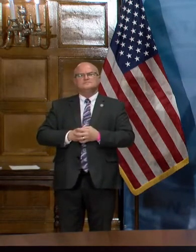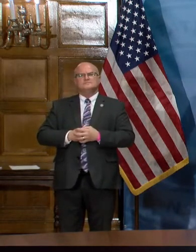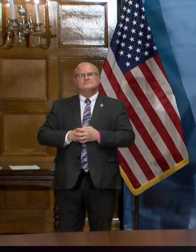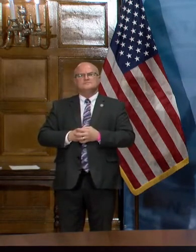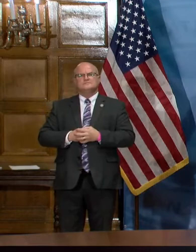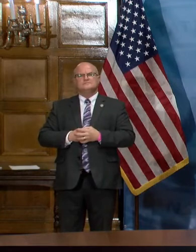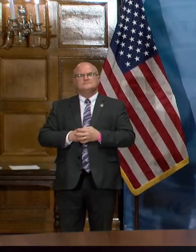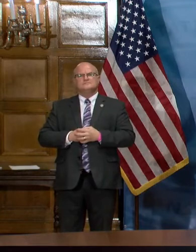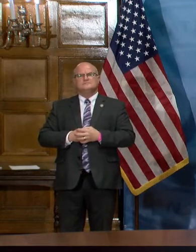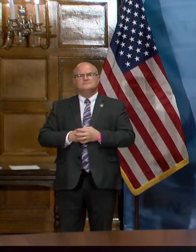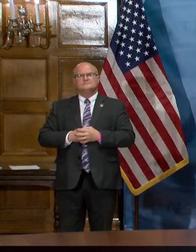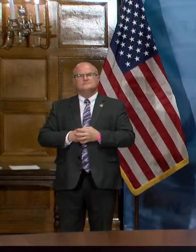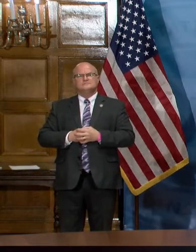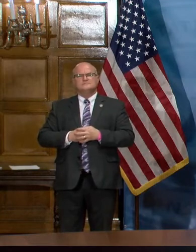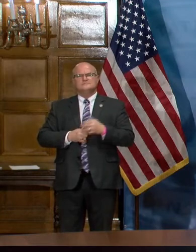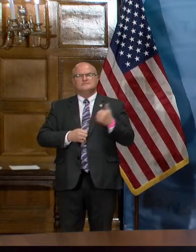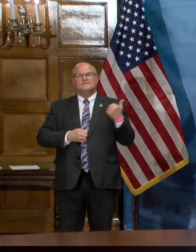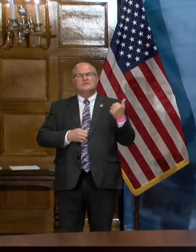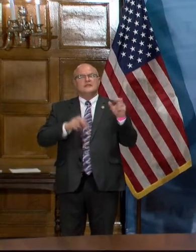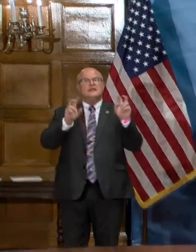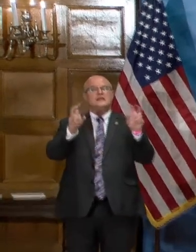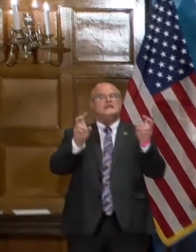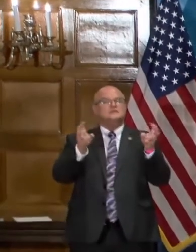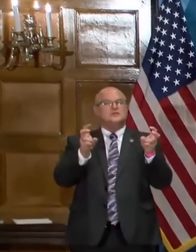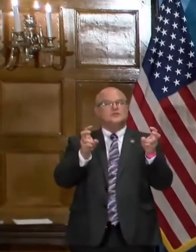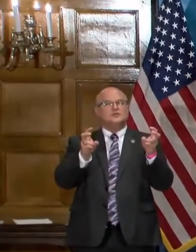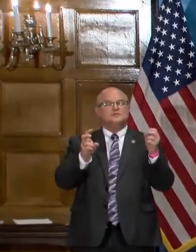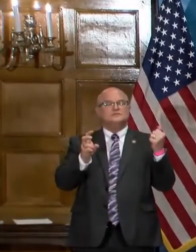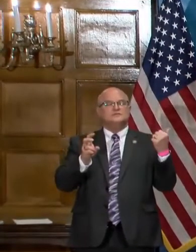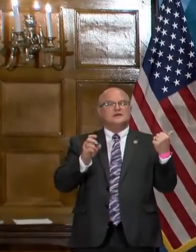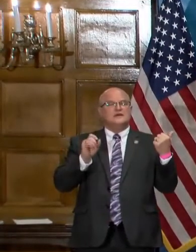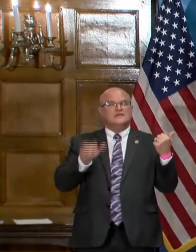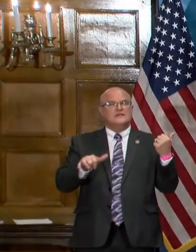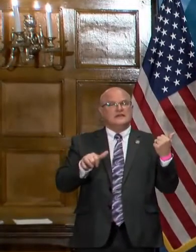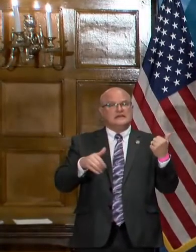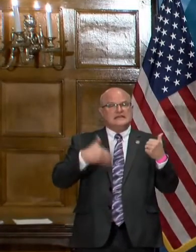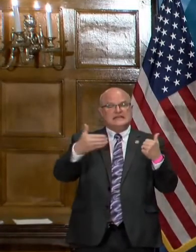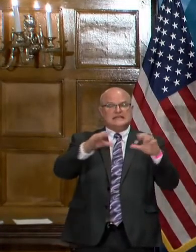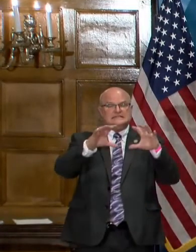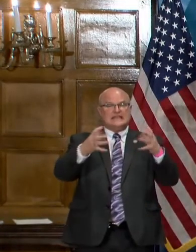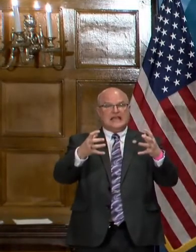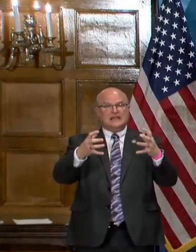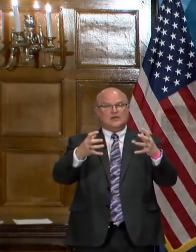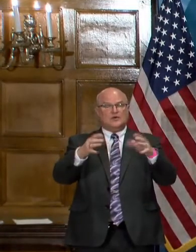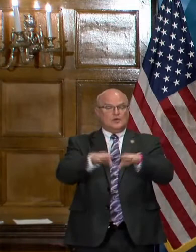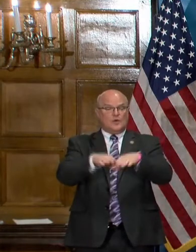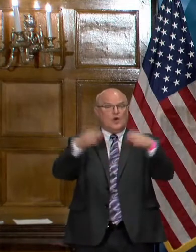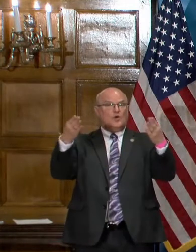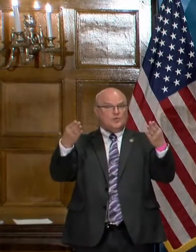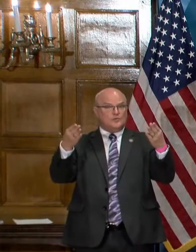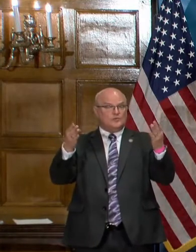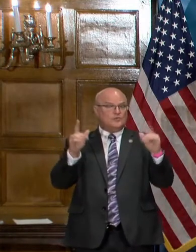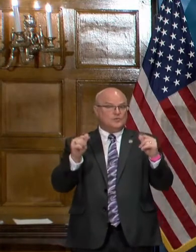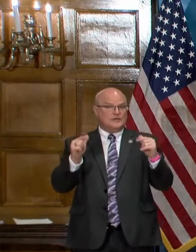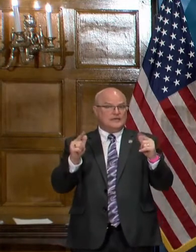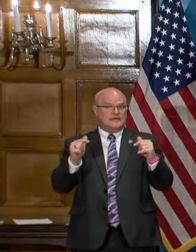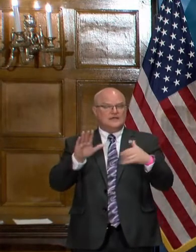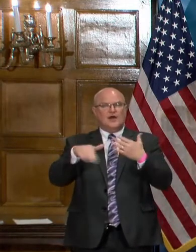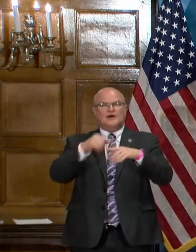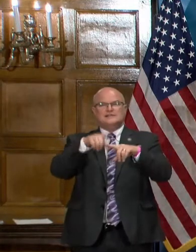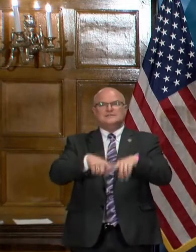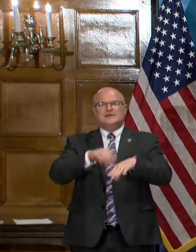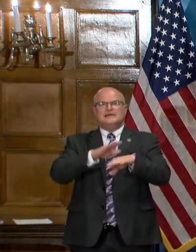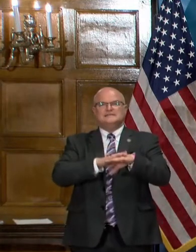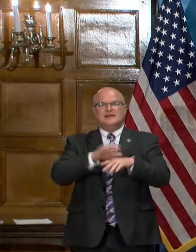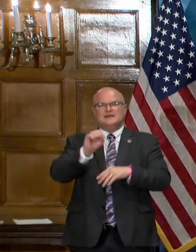declaration? In terms of the next categories and when we will get to those, it all depends